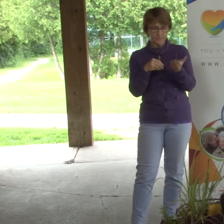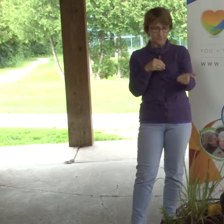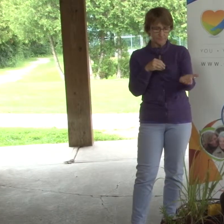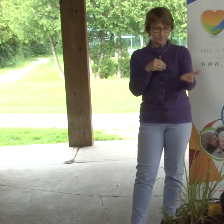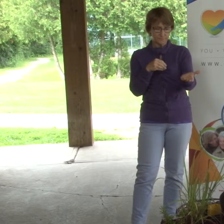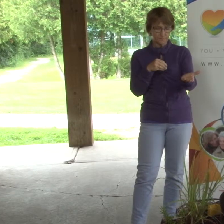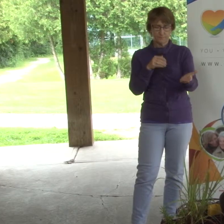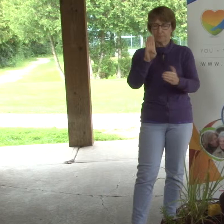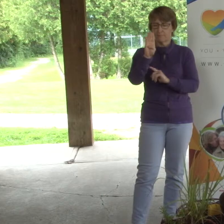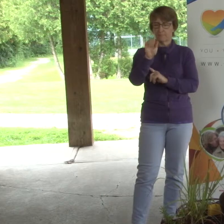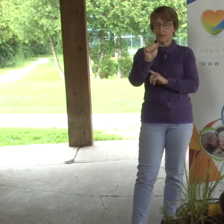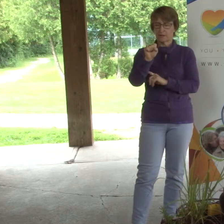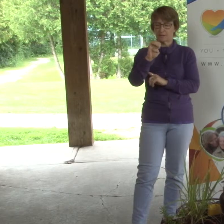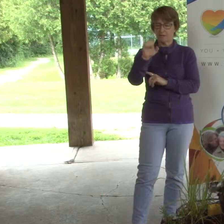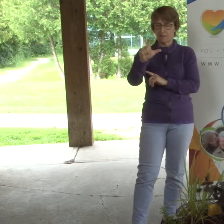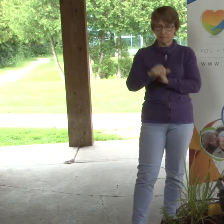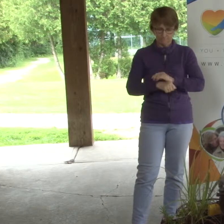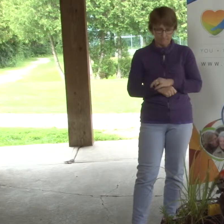We can add the basil.